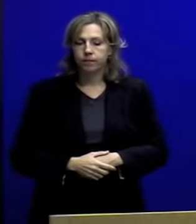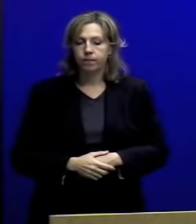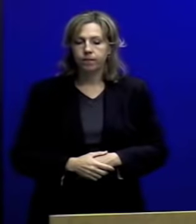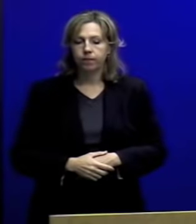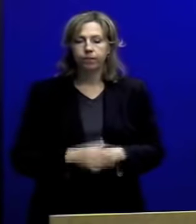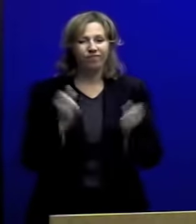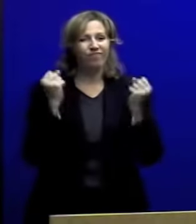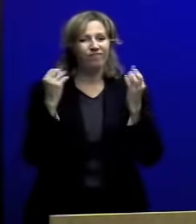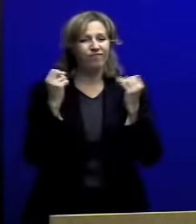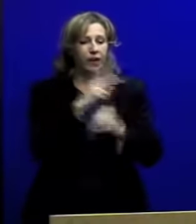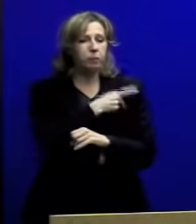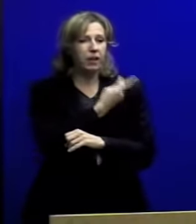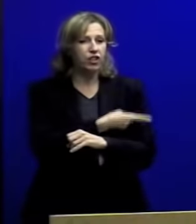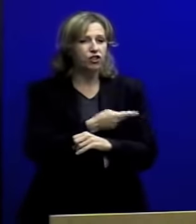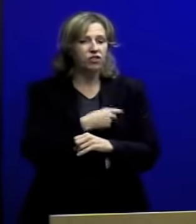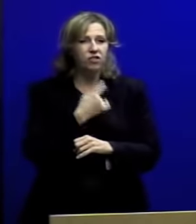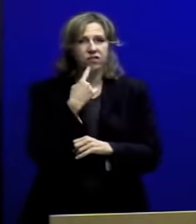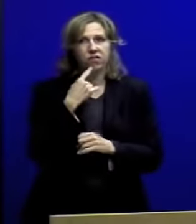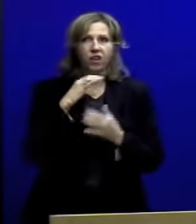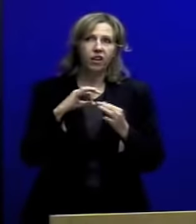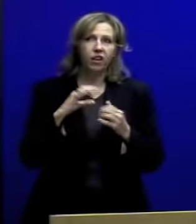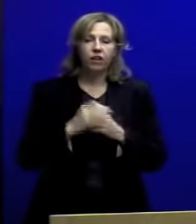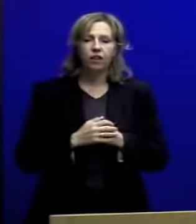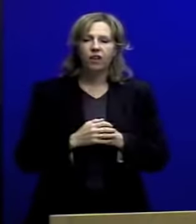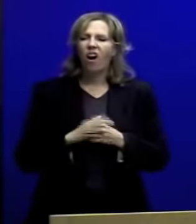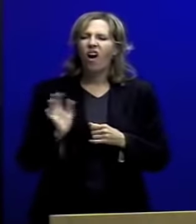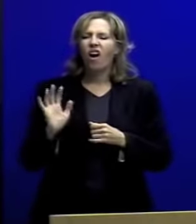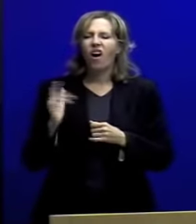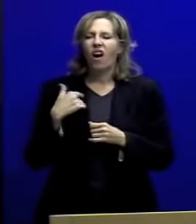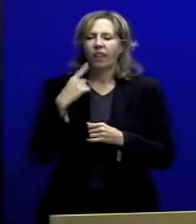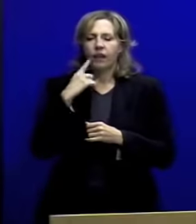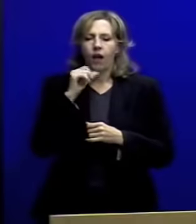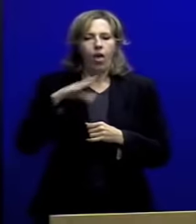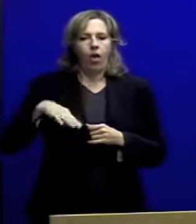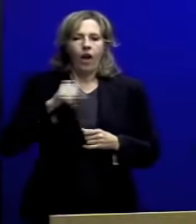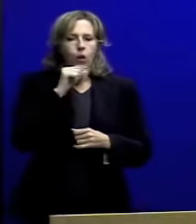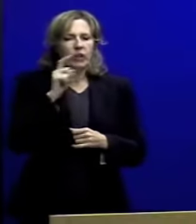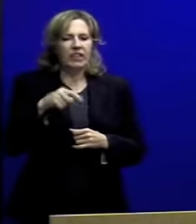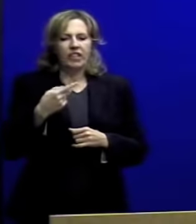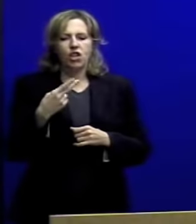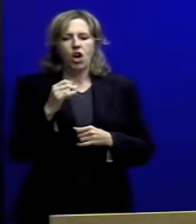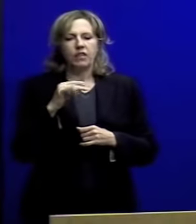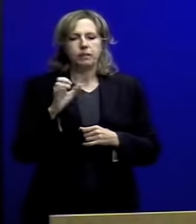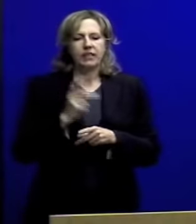Many patients say, well, I don't think I need hospice care yet.